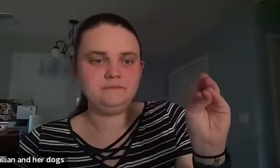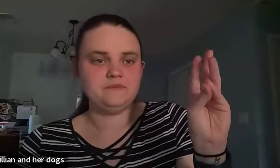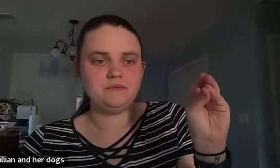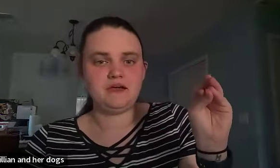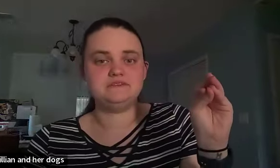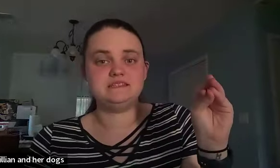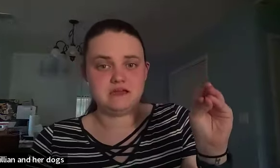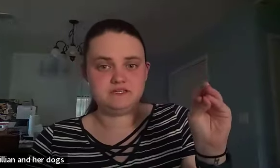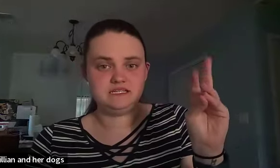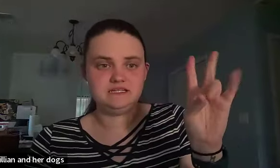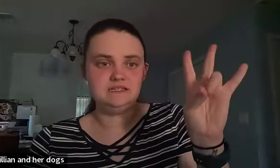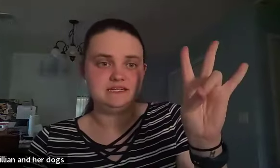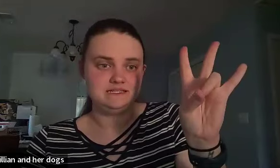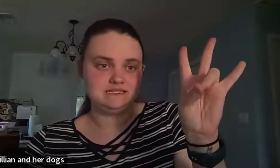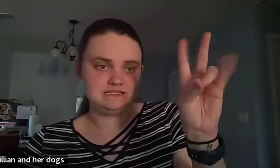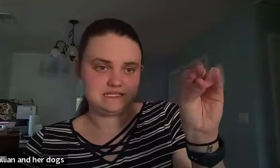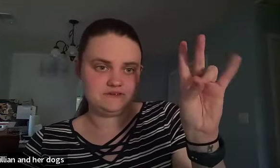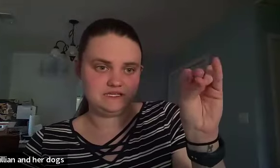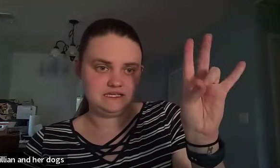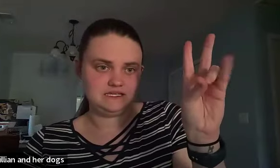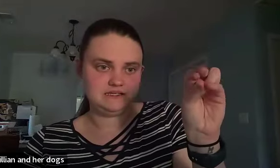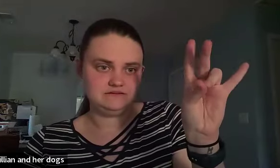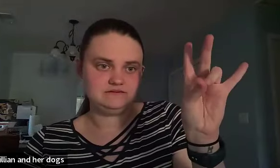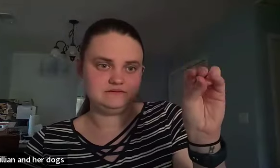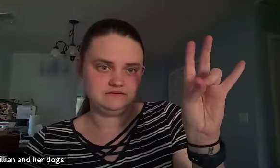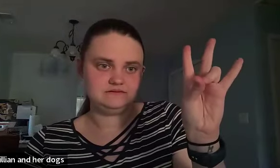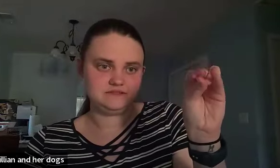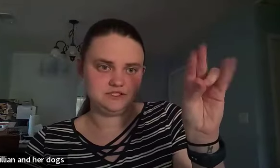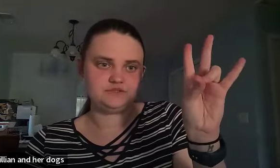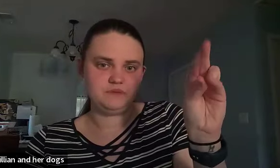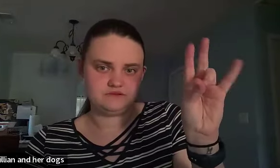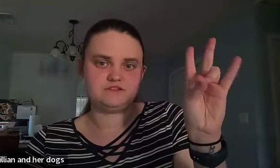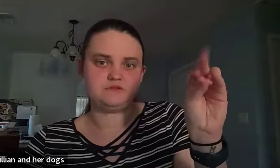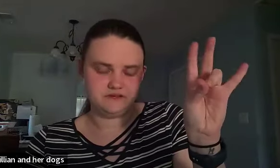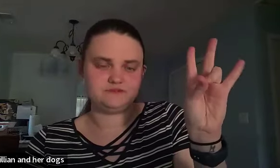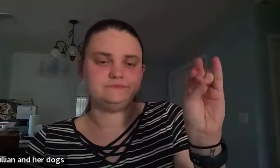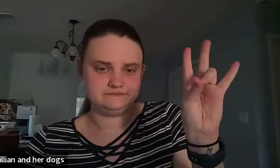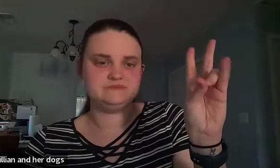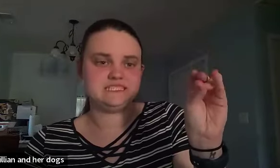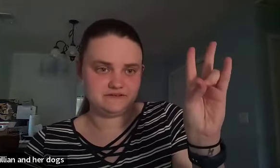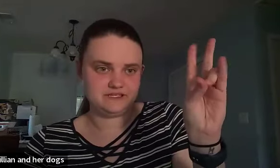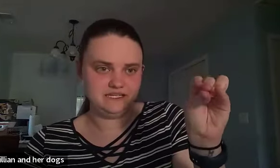Okay. Then we have 70, 70. You just bounce the through fingers.